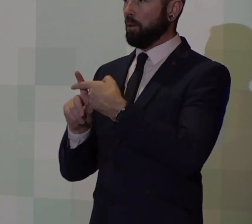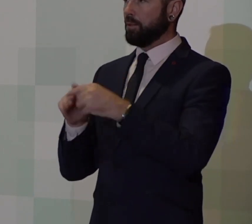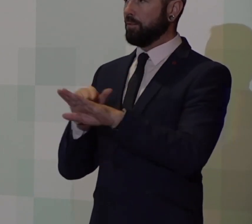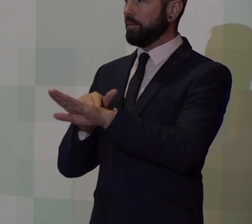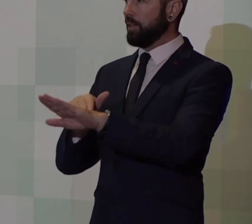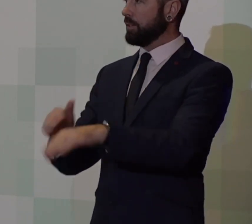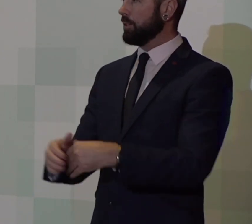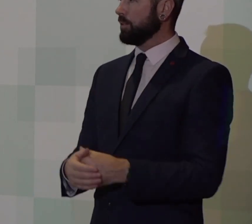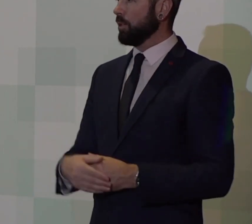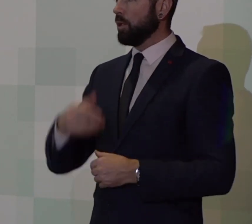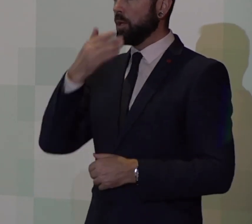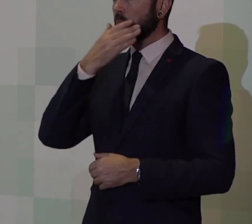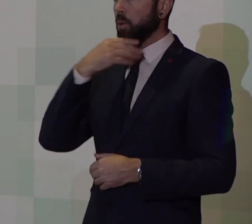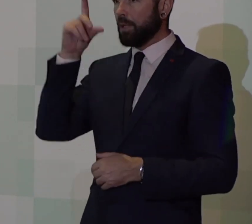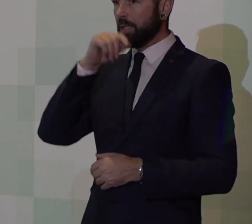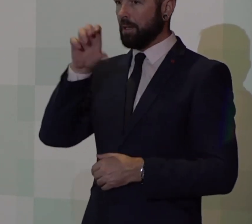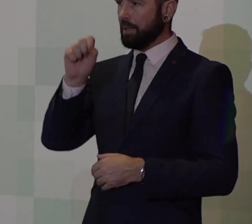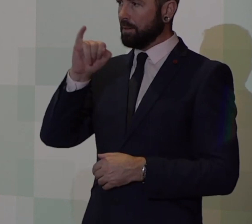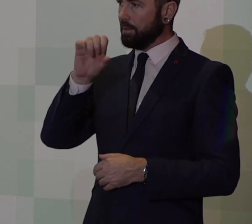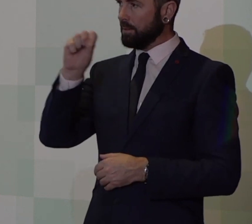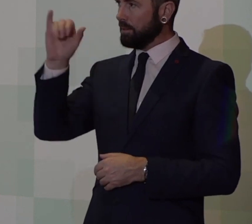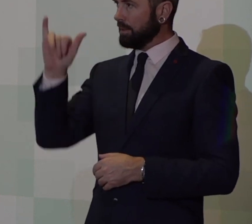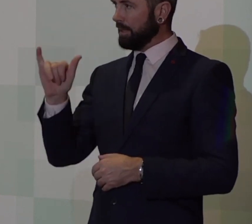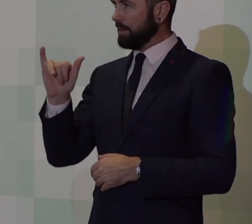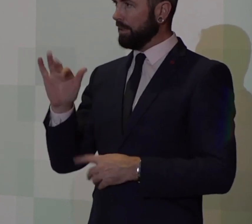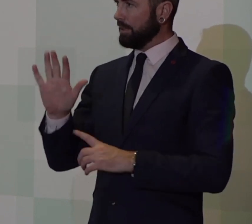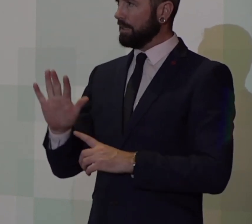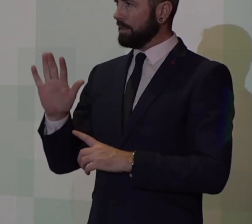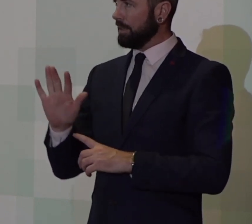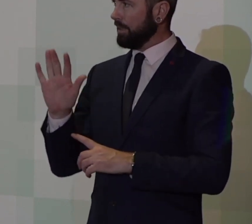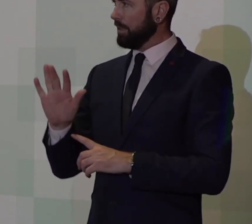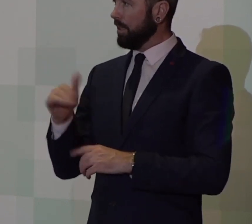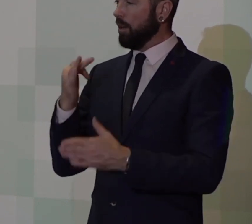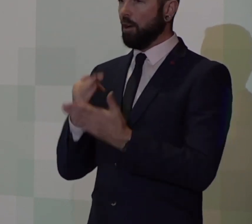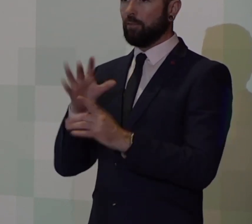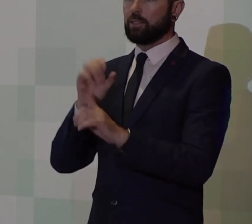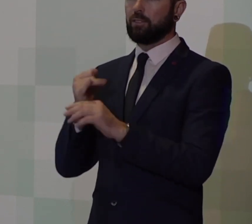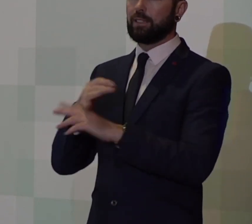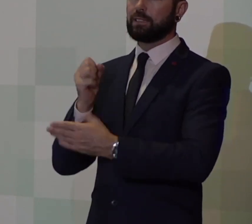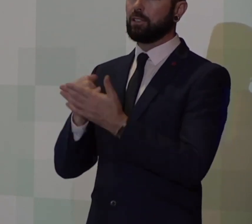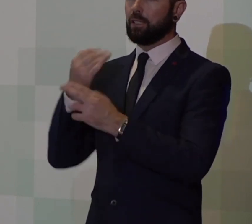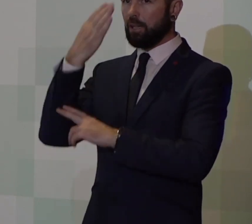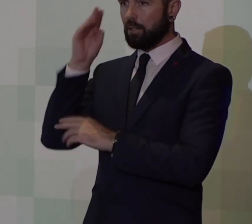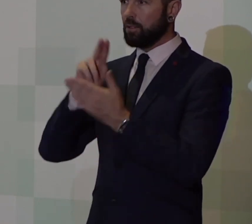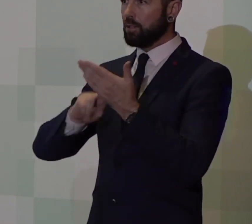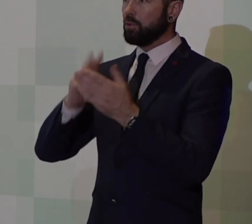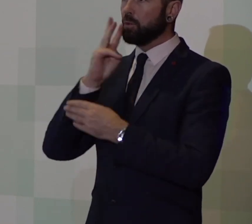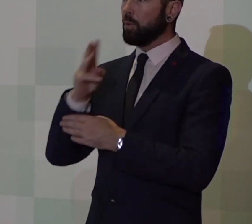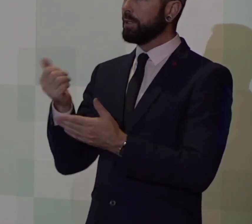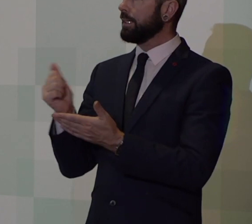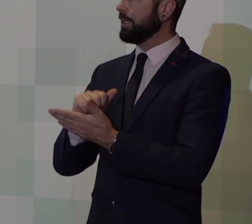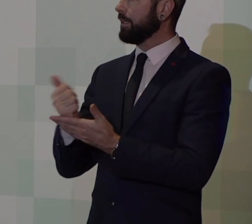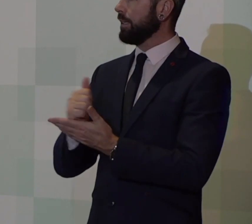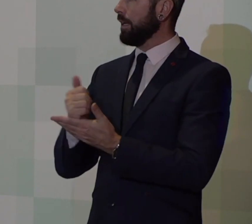connotation. So boys are called often sissy, and we have discovered in studies done here in Ireland that they use the term gay as